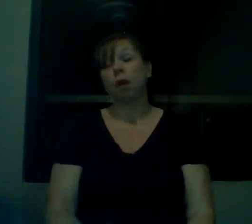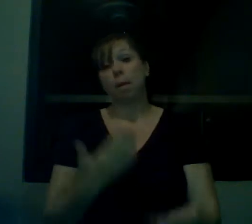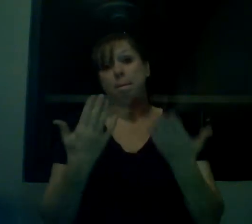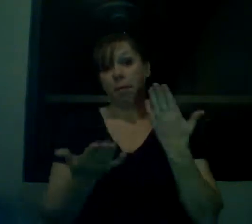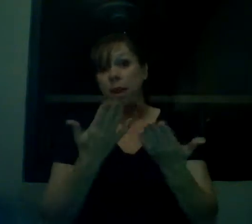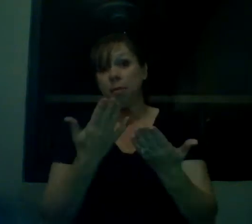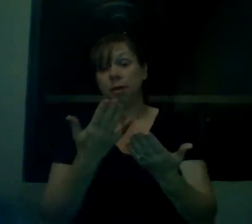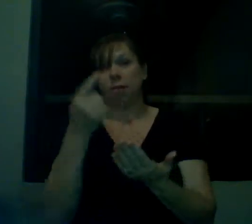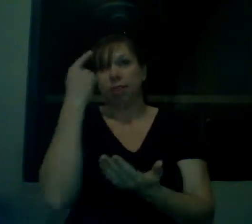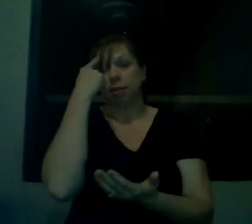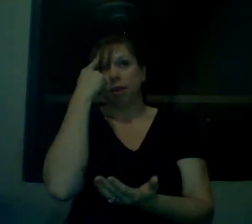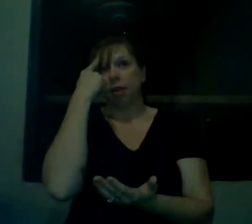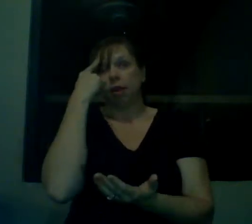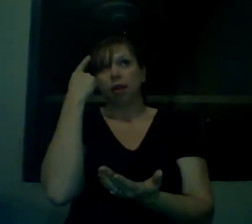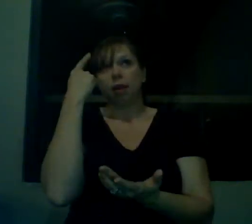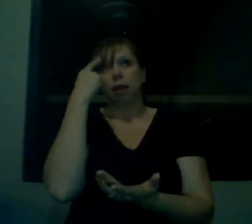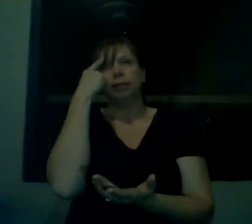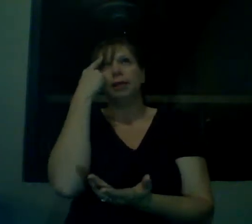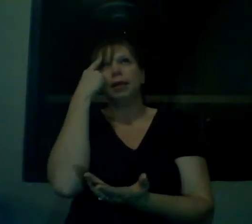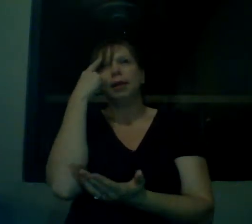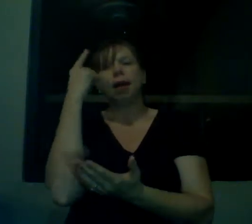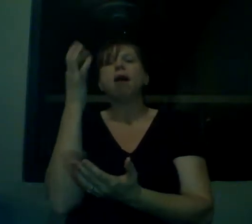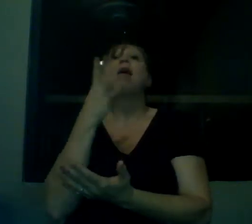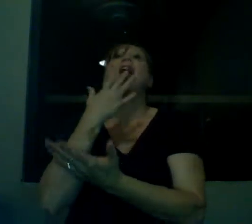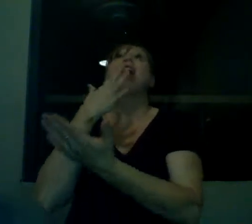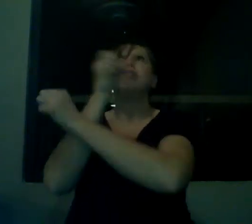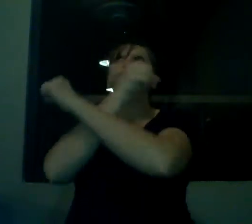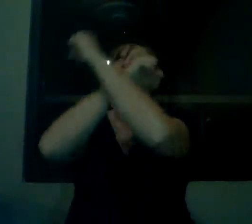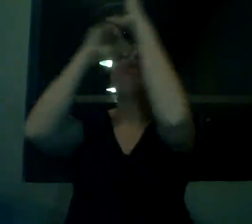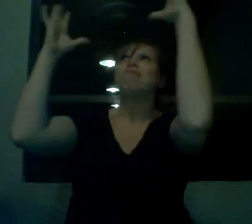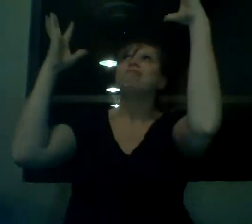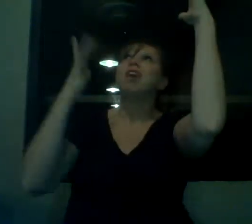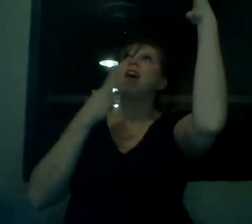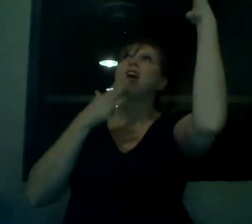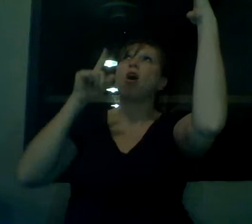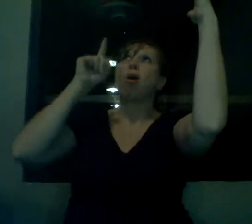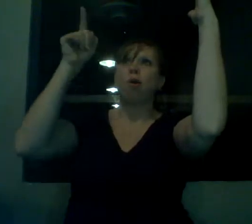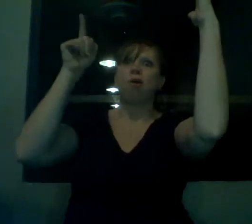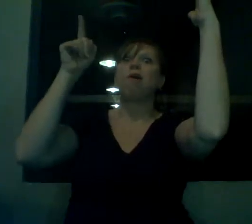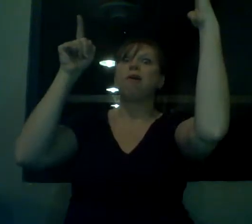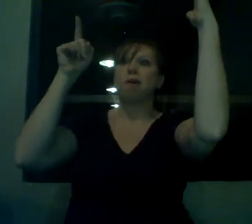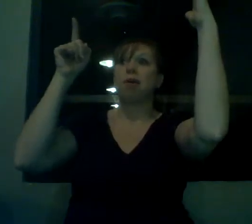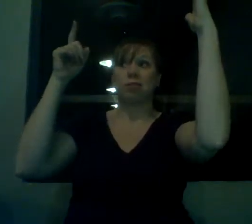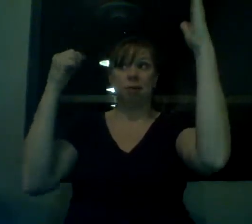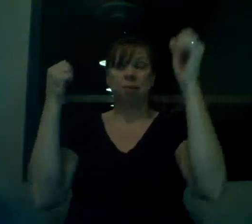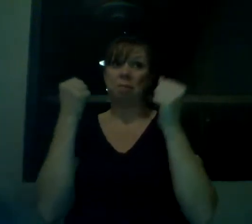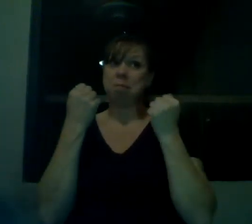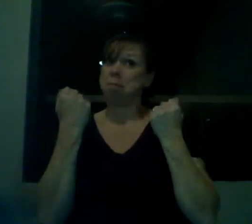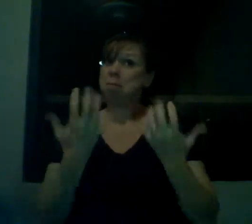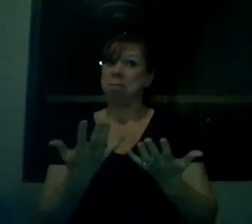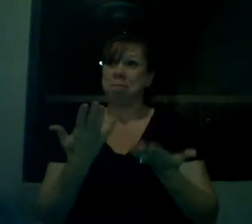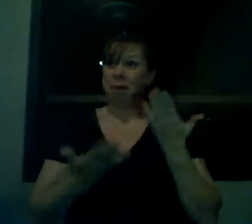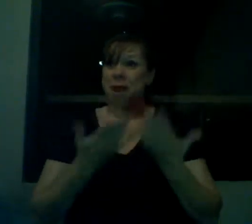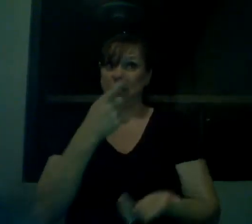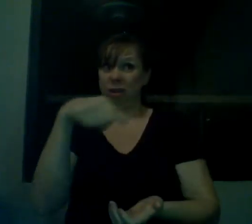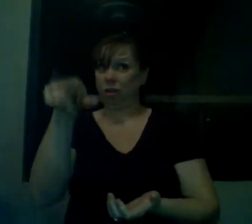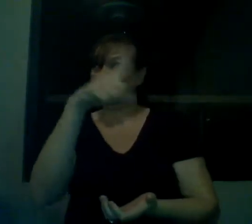do I have any really organized people in here? You're ladies, so I figure there's quite a few of you organized